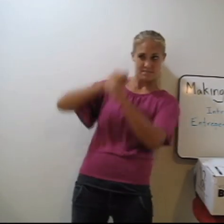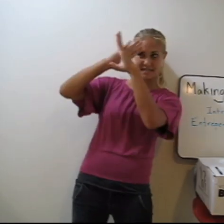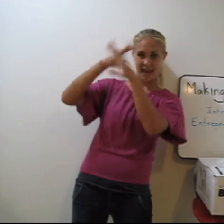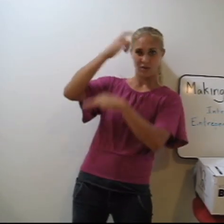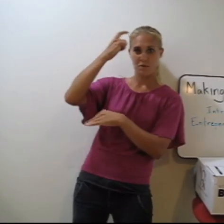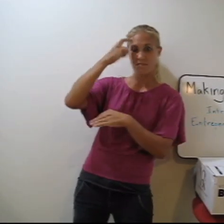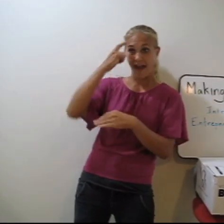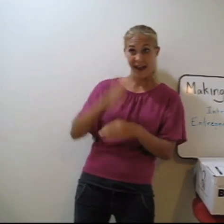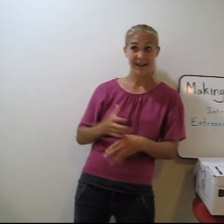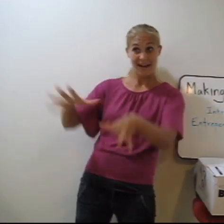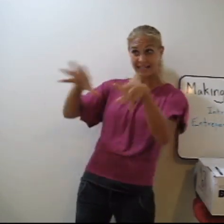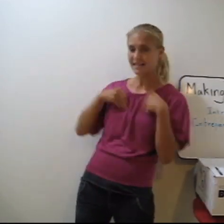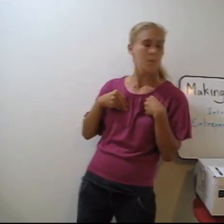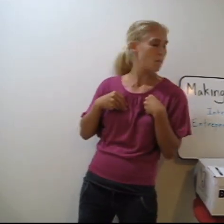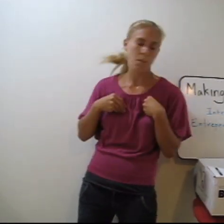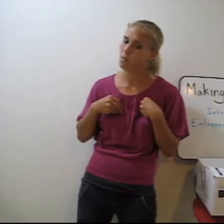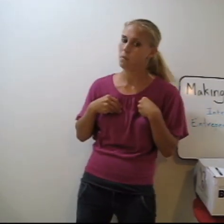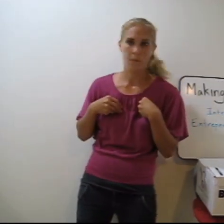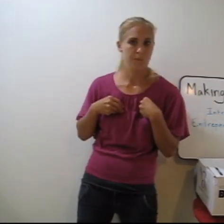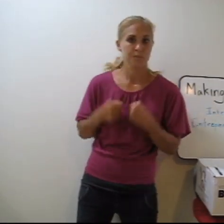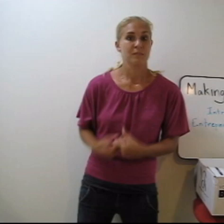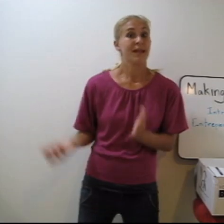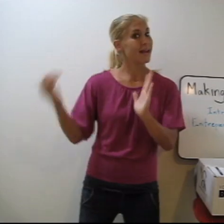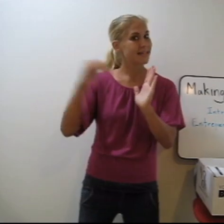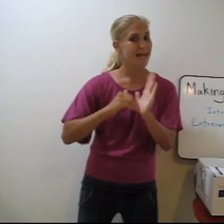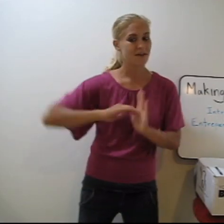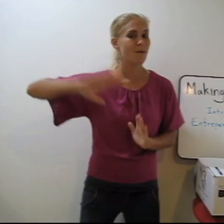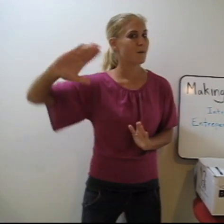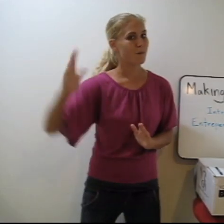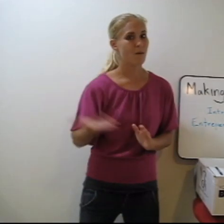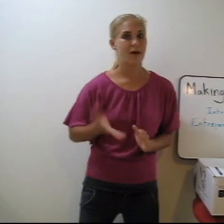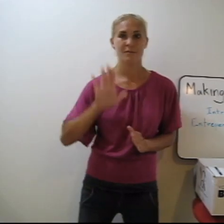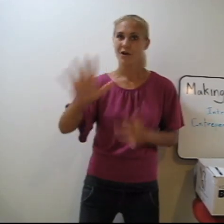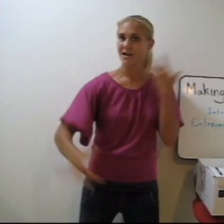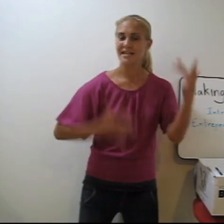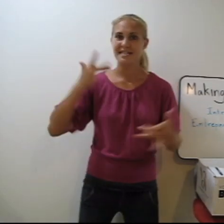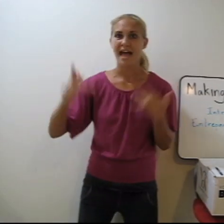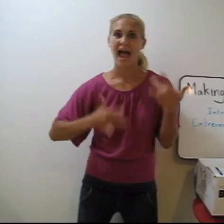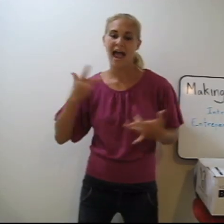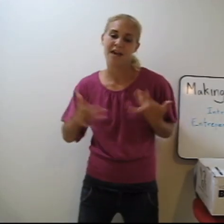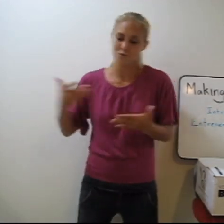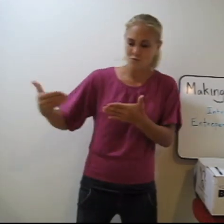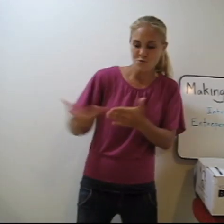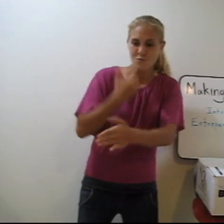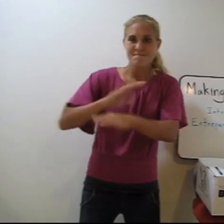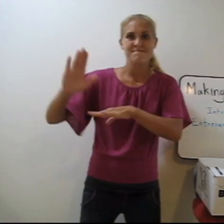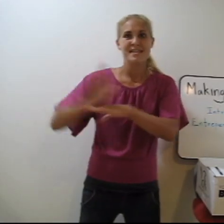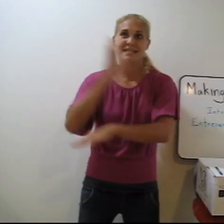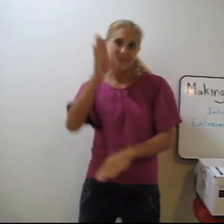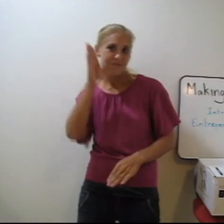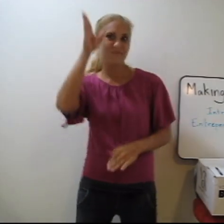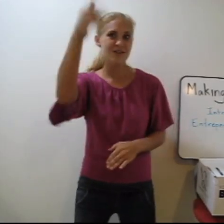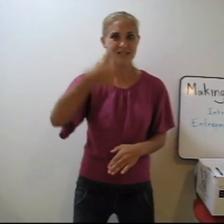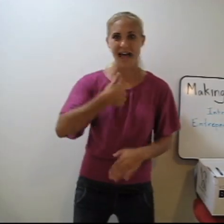them. And again, welcome to your exciting entrepreneurial future. I can't wait for you to look